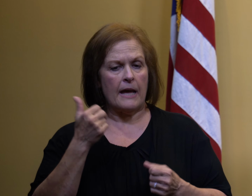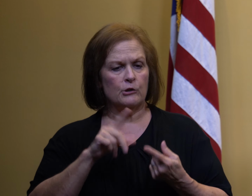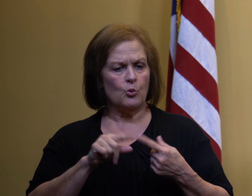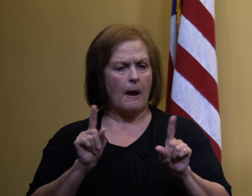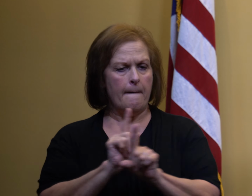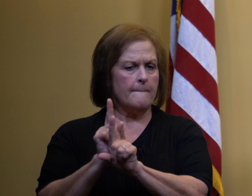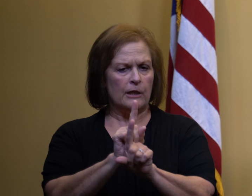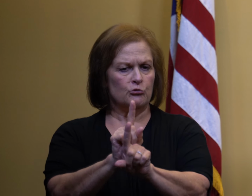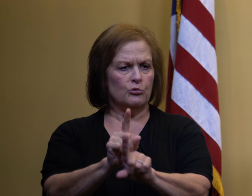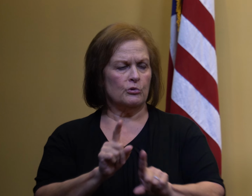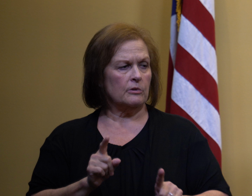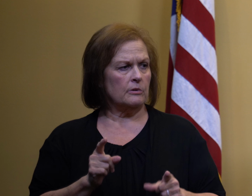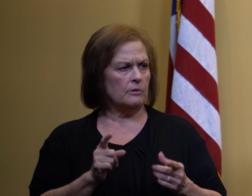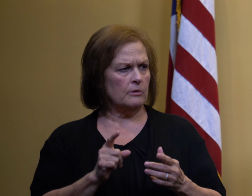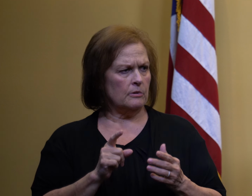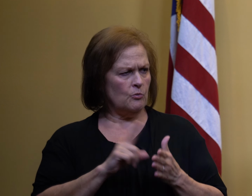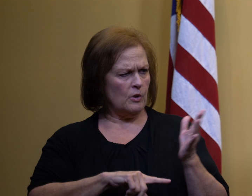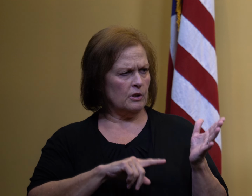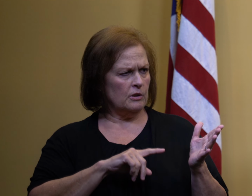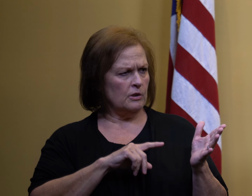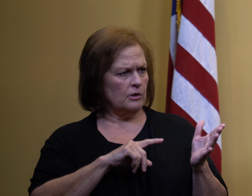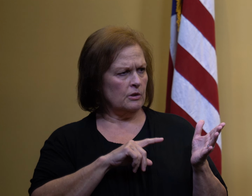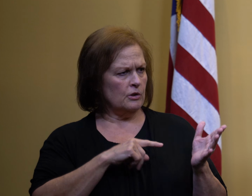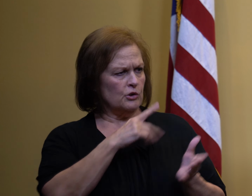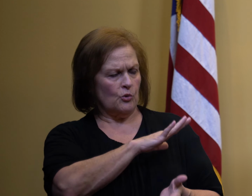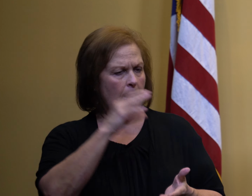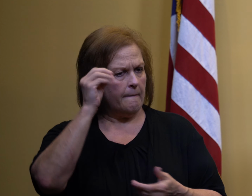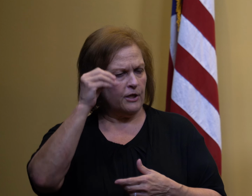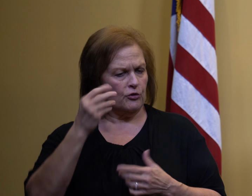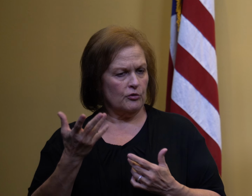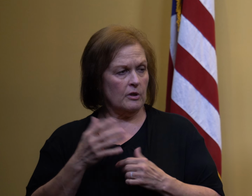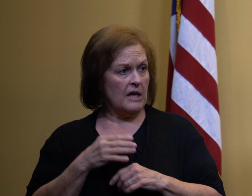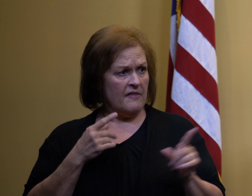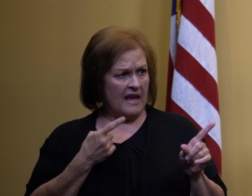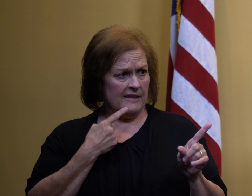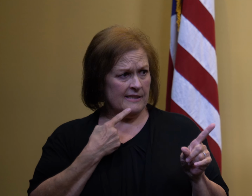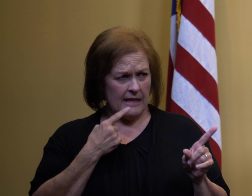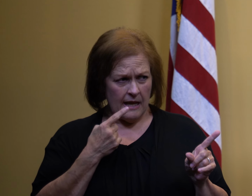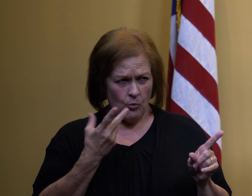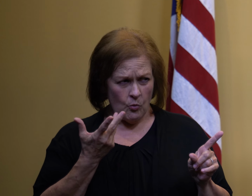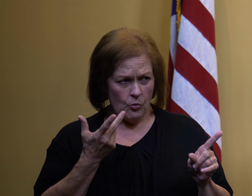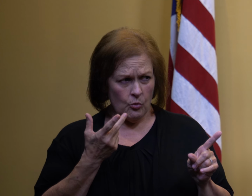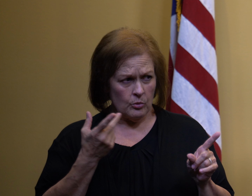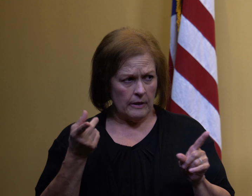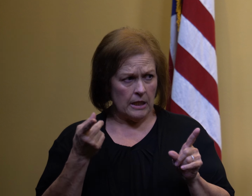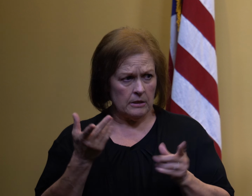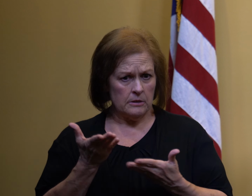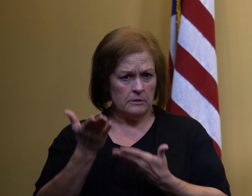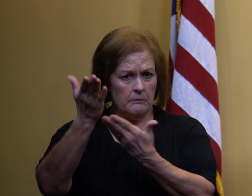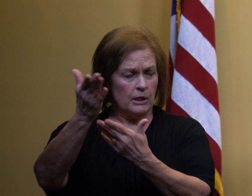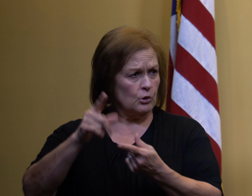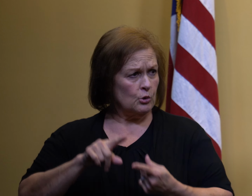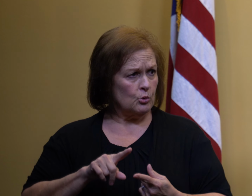your reaction to that, and how will that weigh in your decision to afford a candidate? They submitted that to? I guess that was in